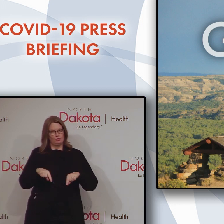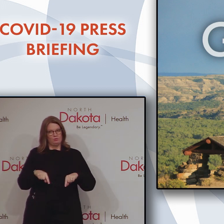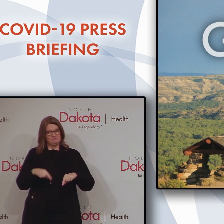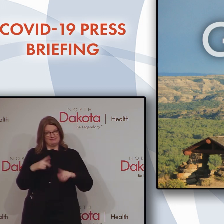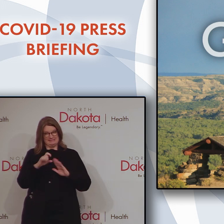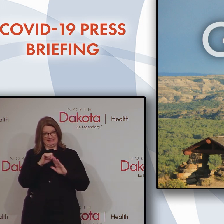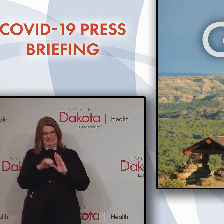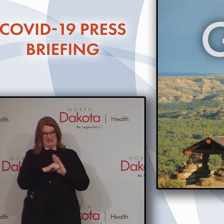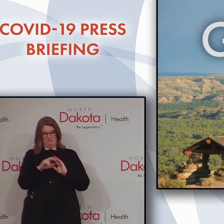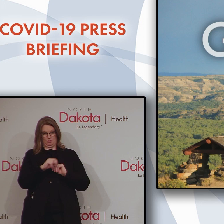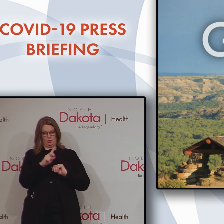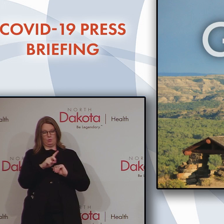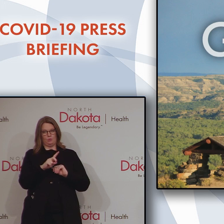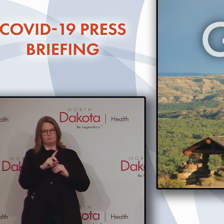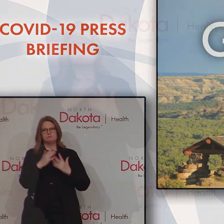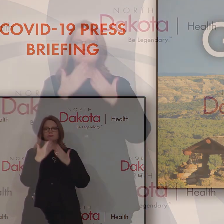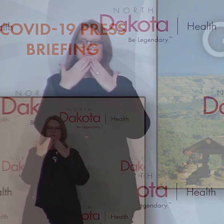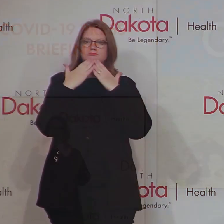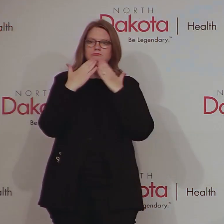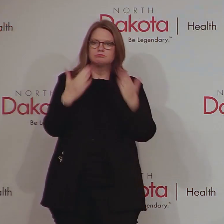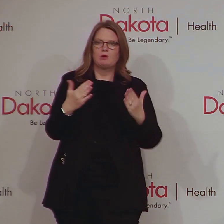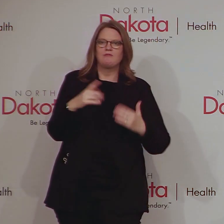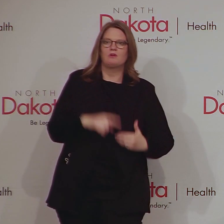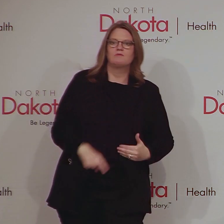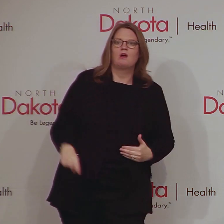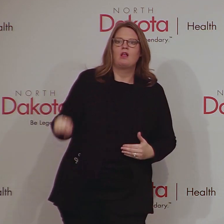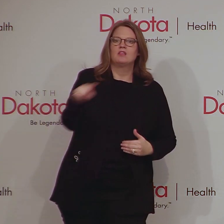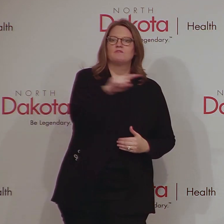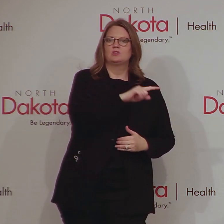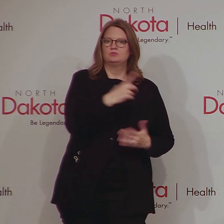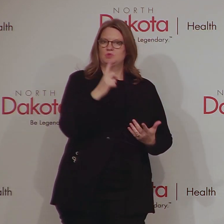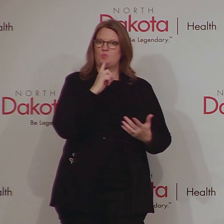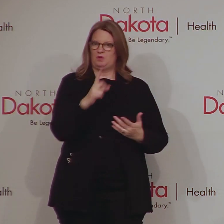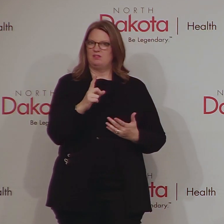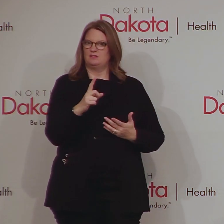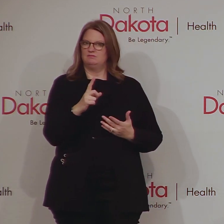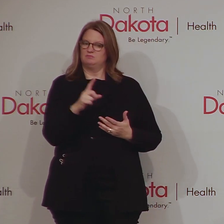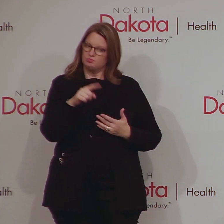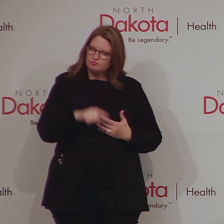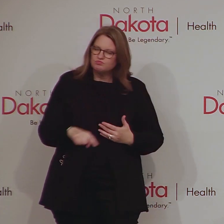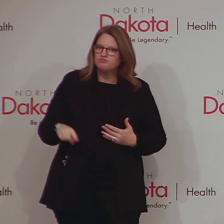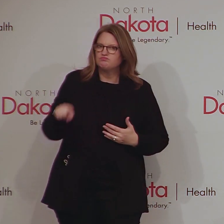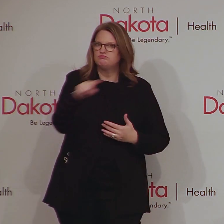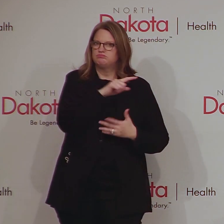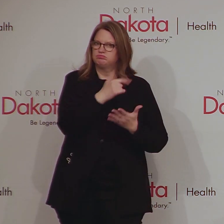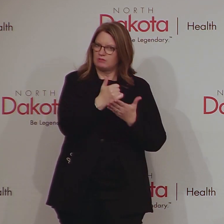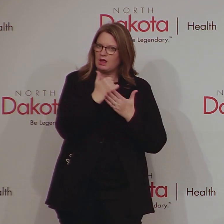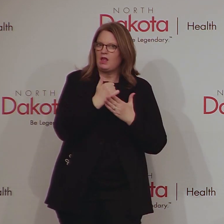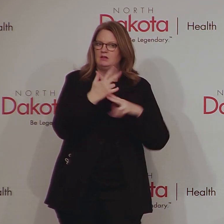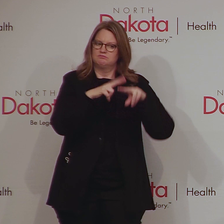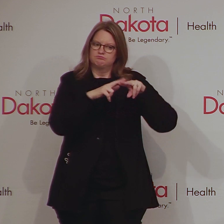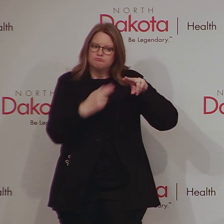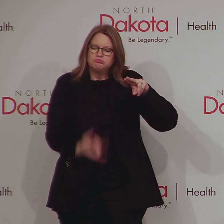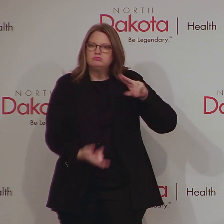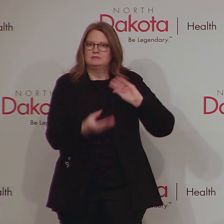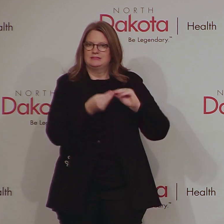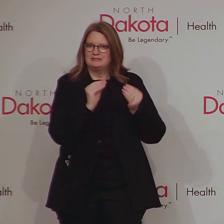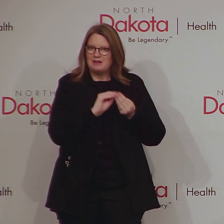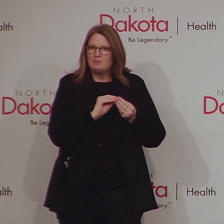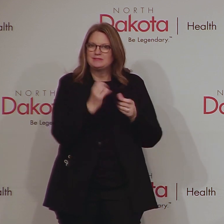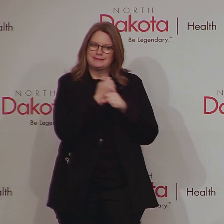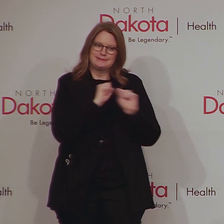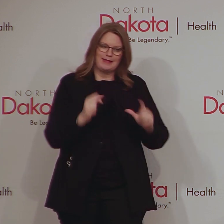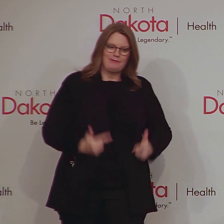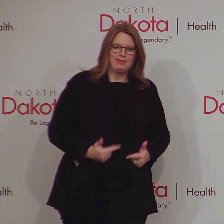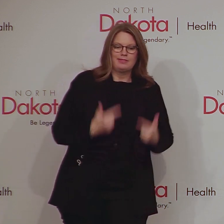today for each and every North Dakotan who has done their part to help bring these numbers down and to save lives and livelihoods.